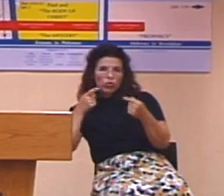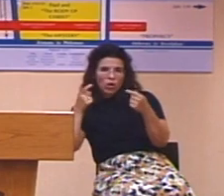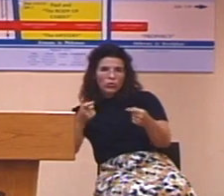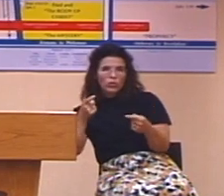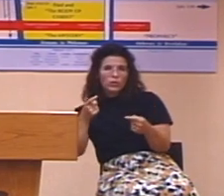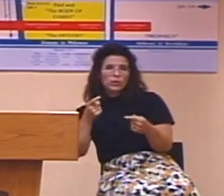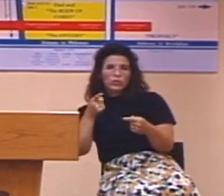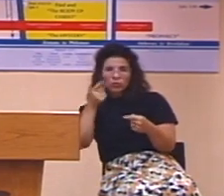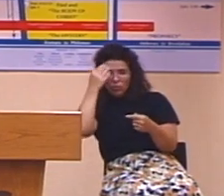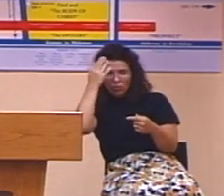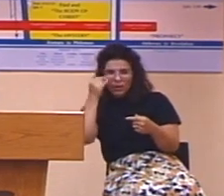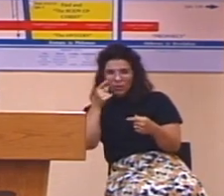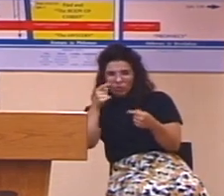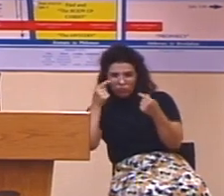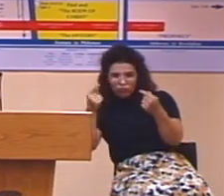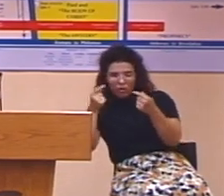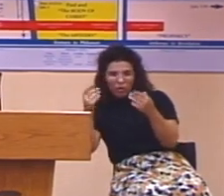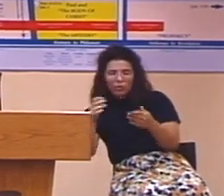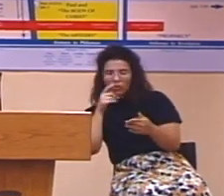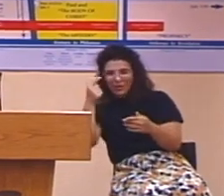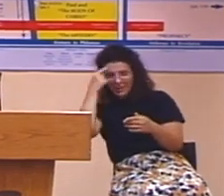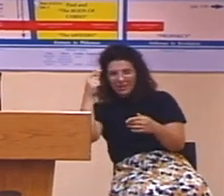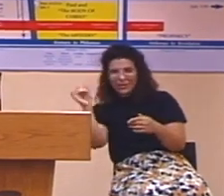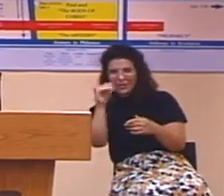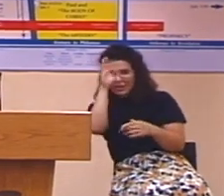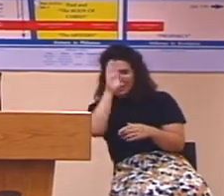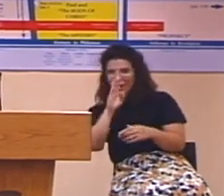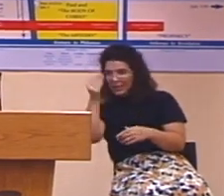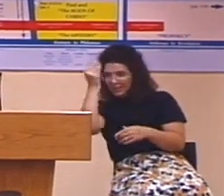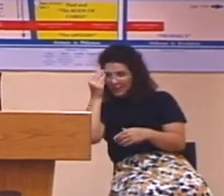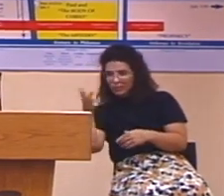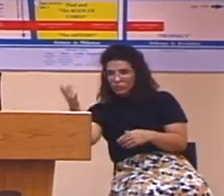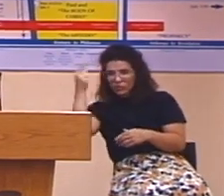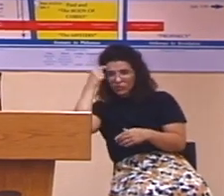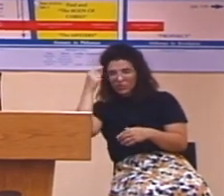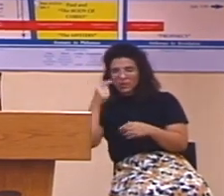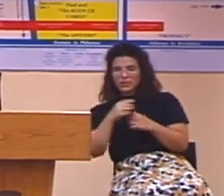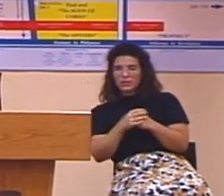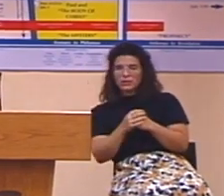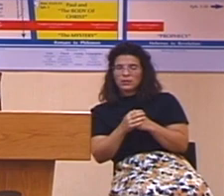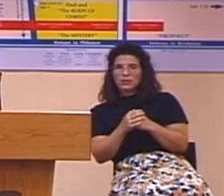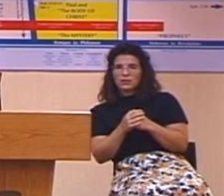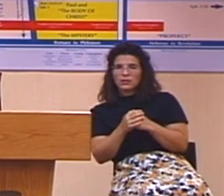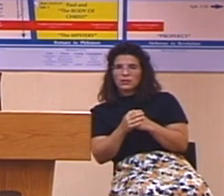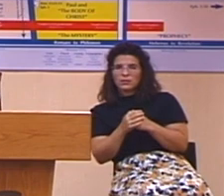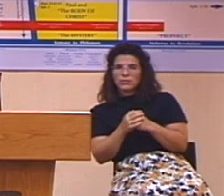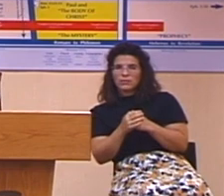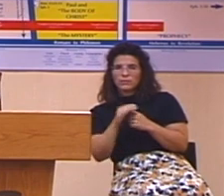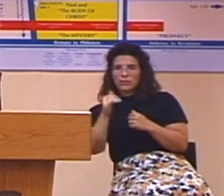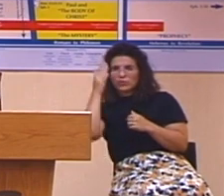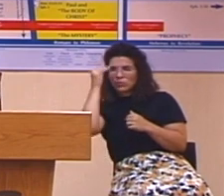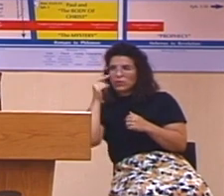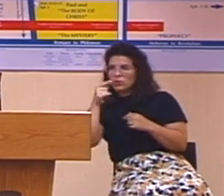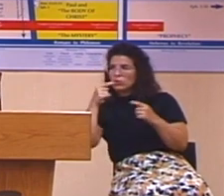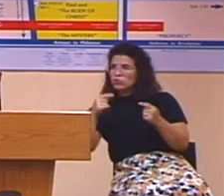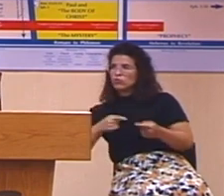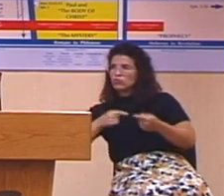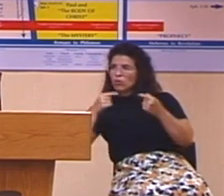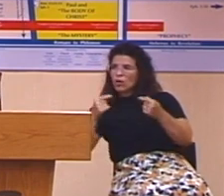you struggle? You're not thinking like God tells you to think. That's why you